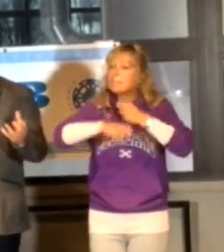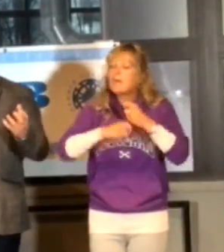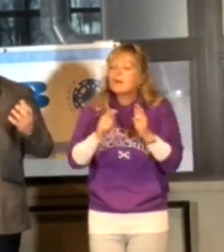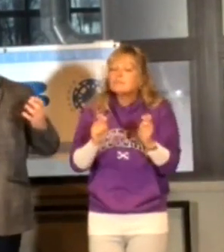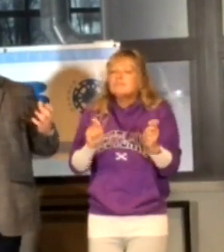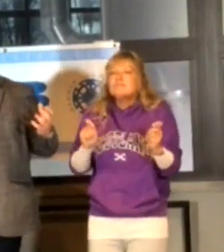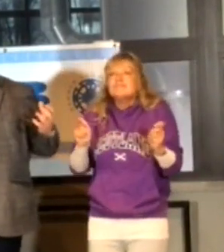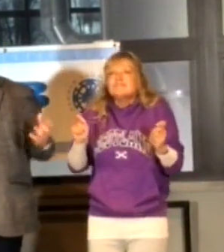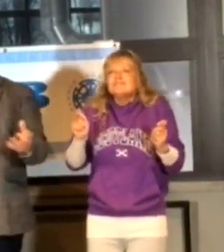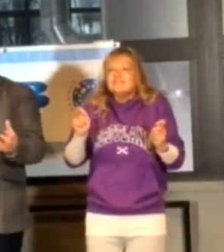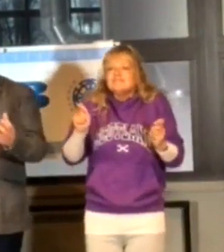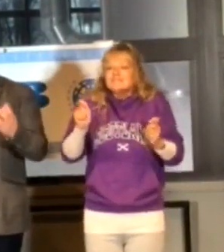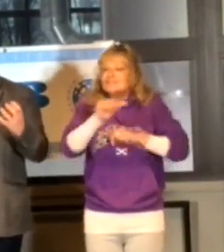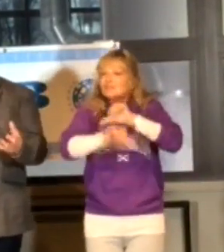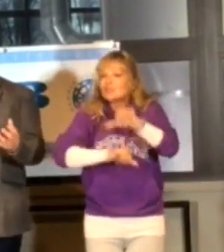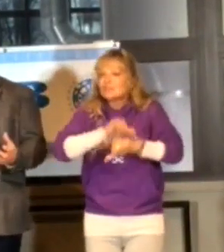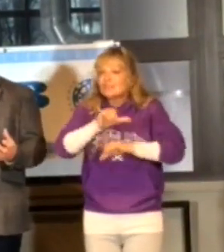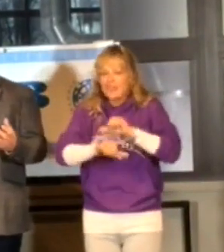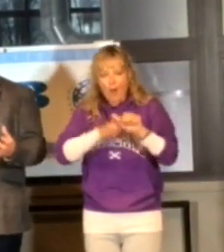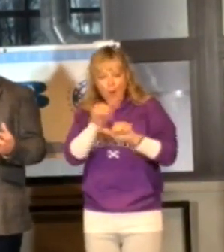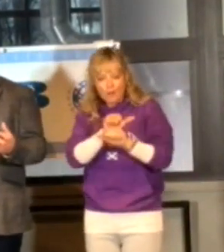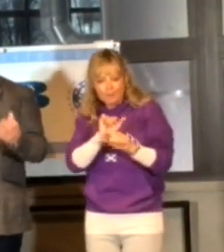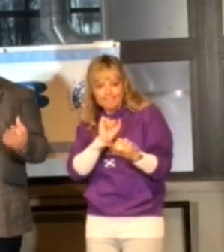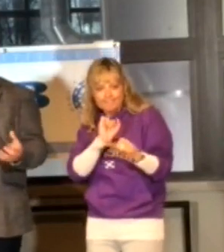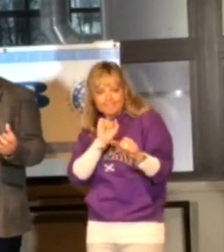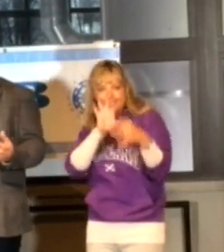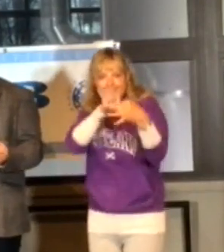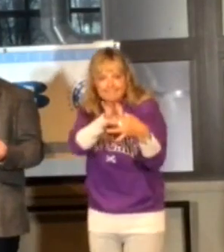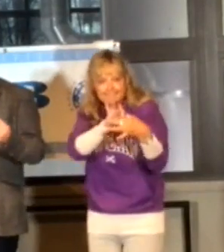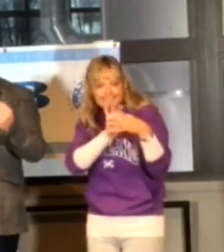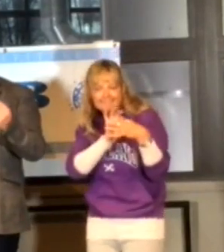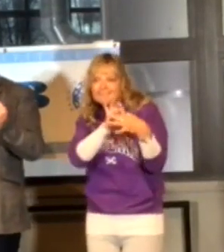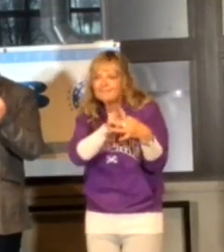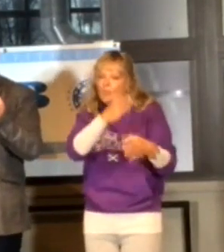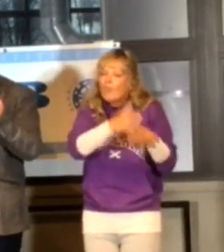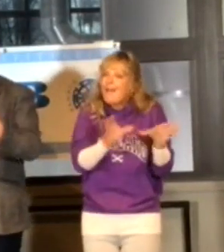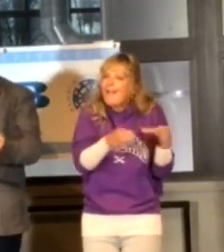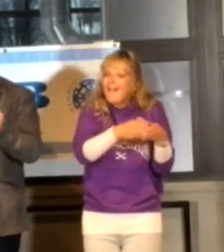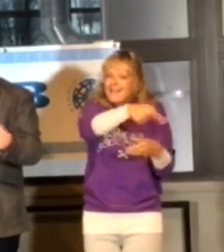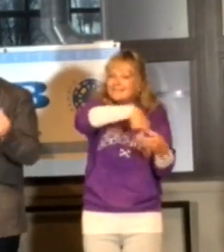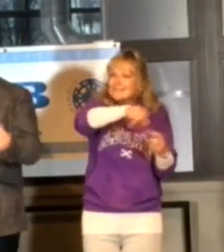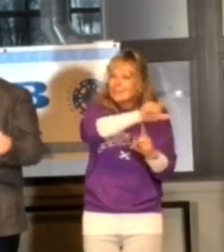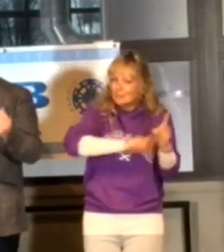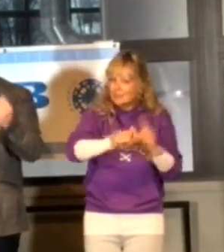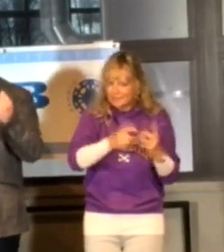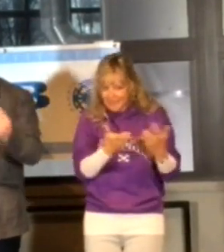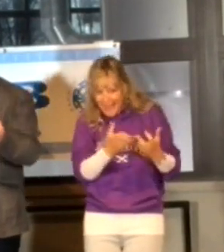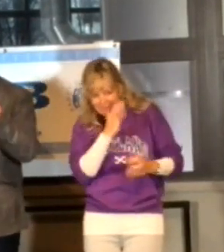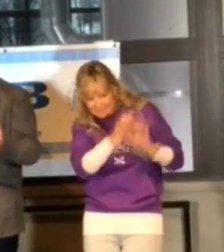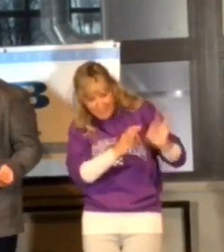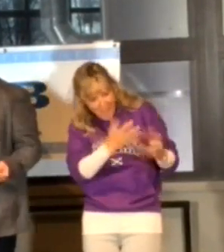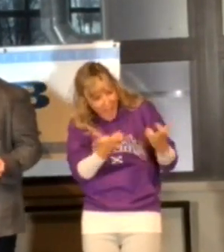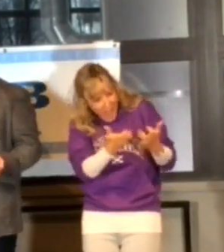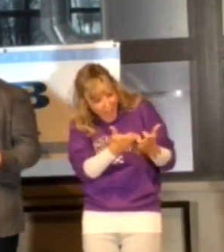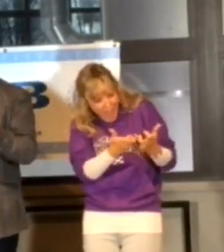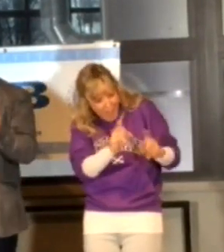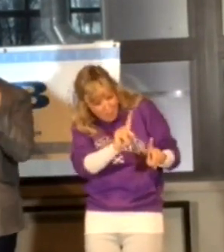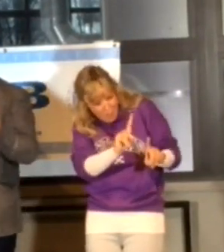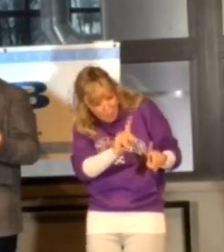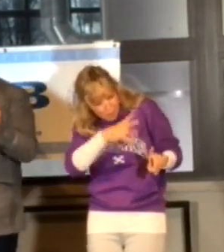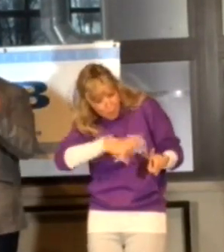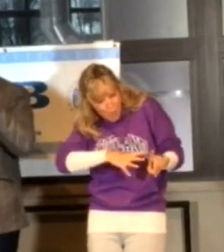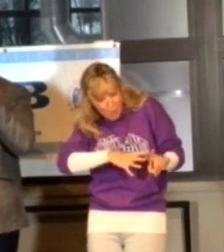of engaging, re-engaging with people, working class communities, about how they want to govern themselves, about